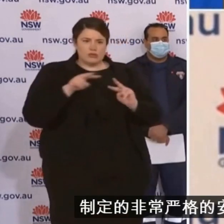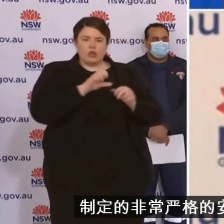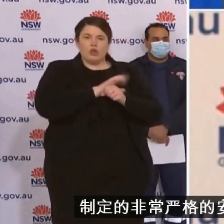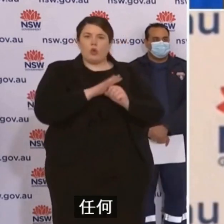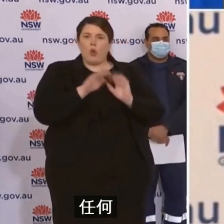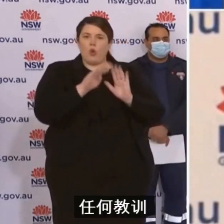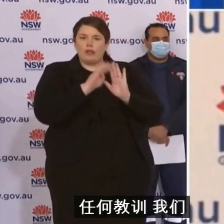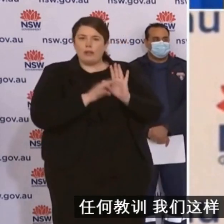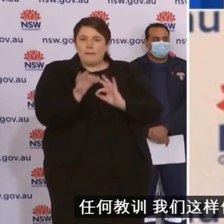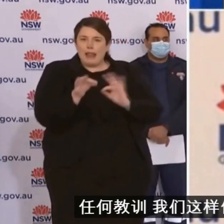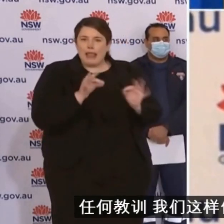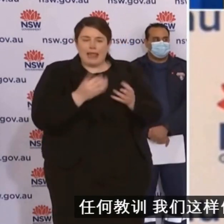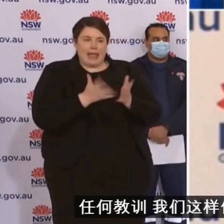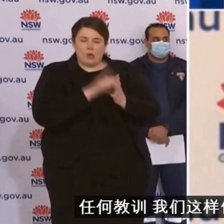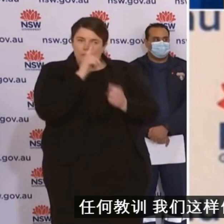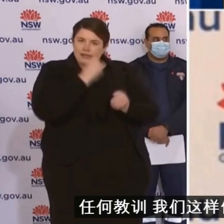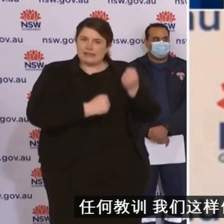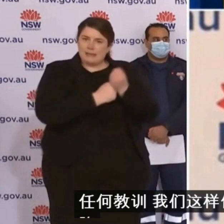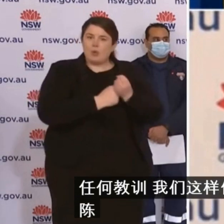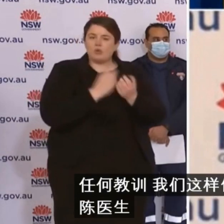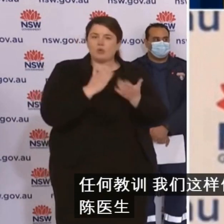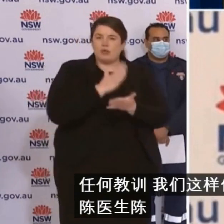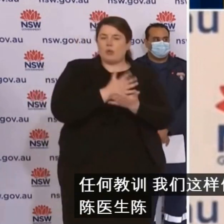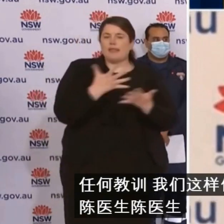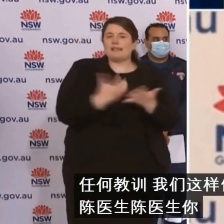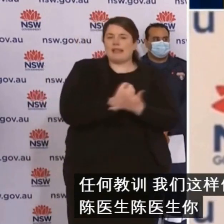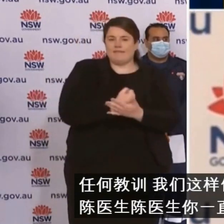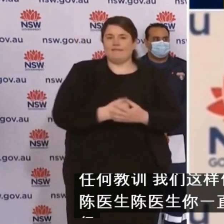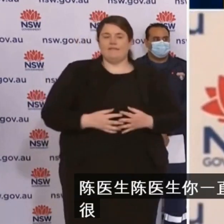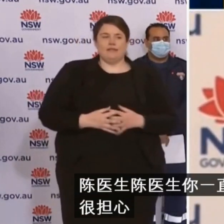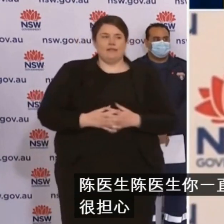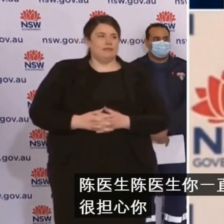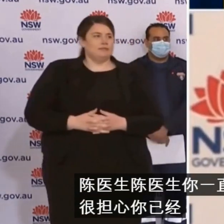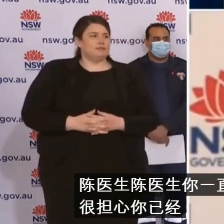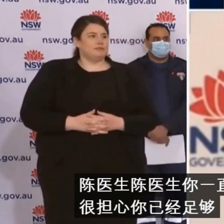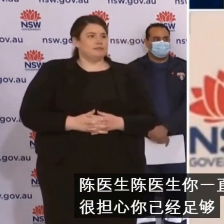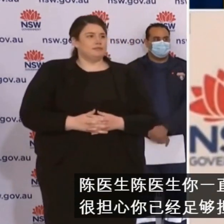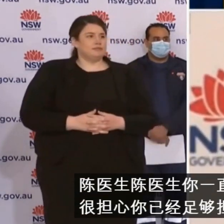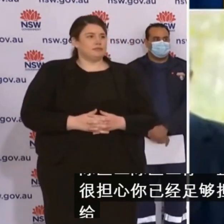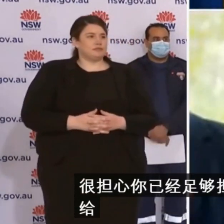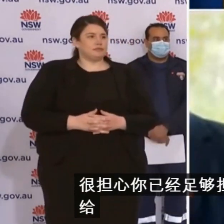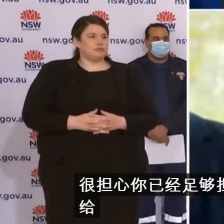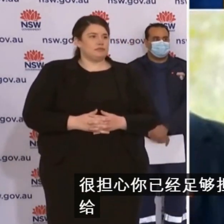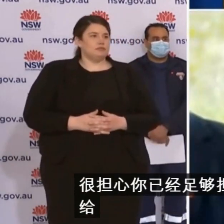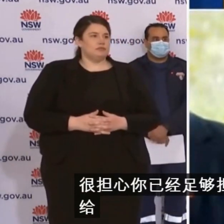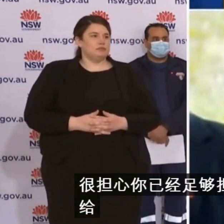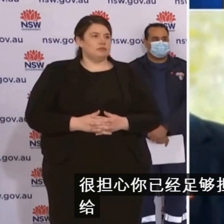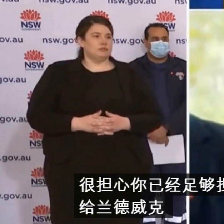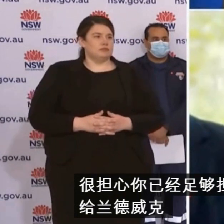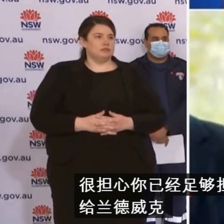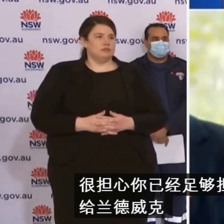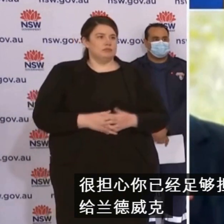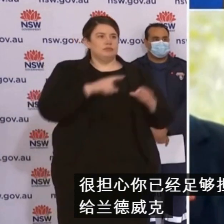place for prisons. What more can we do to keep them safe? Dr. Chant, you've been concerned enough to give extra doses to